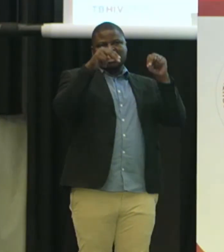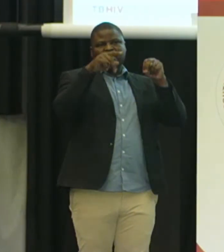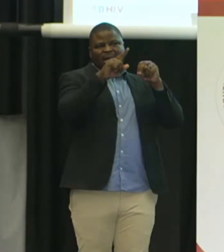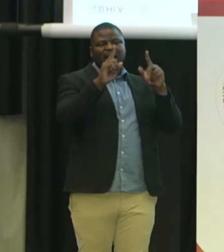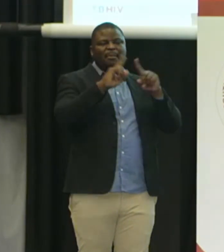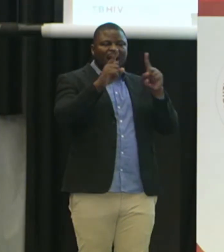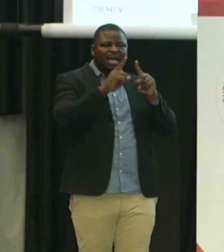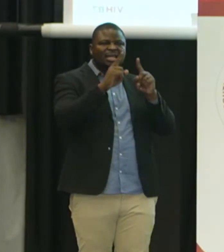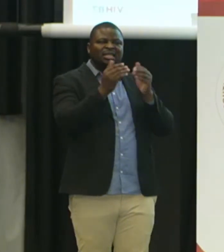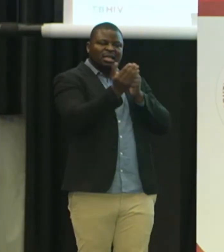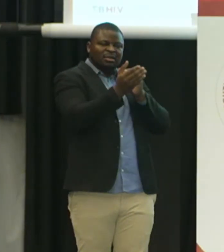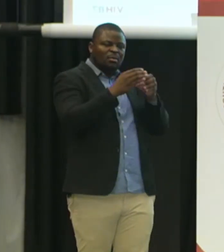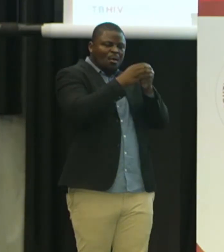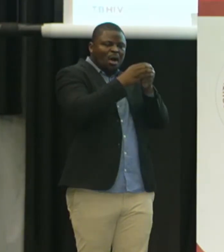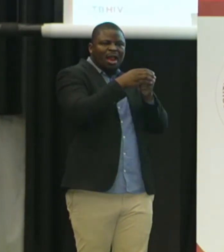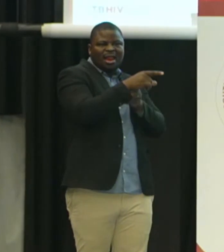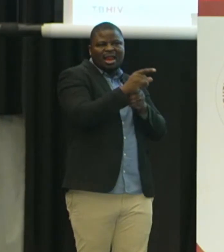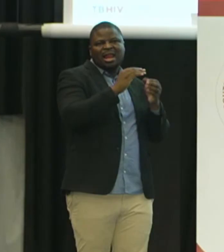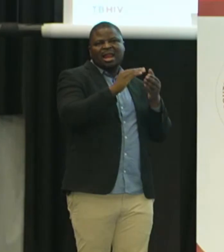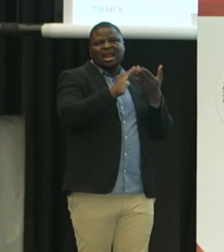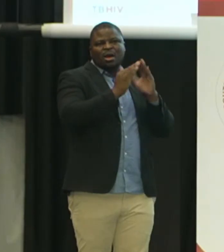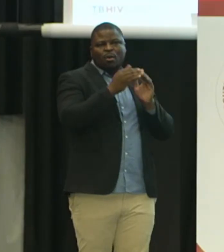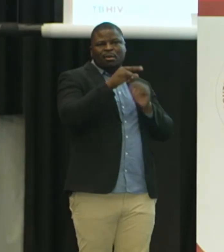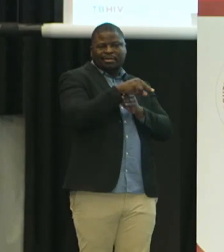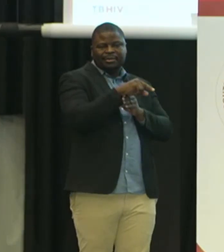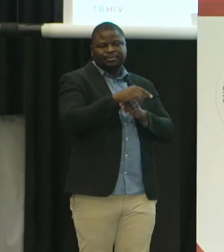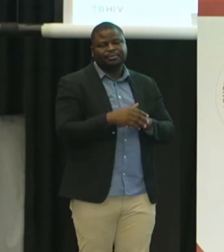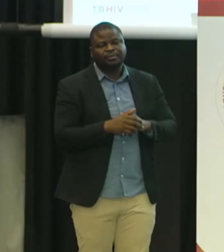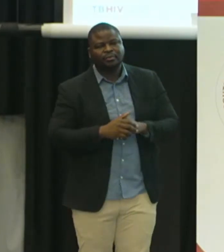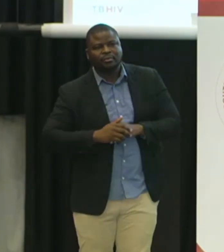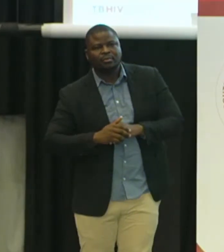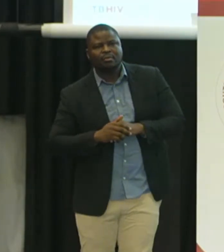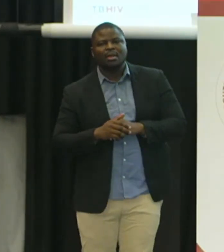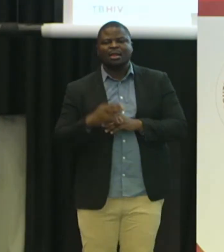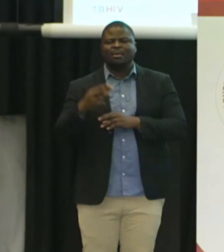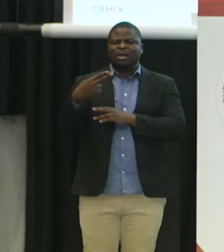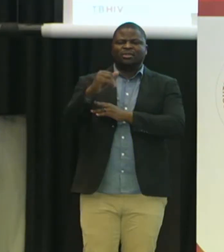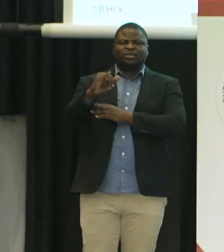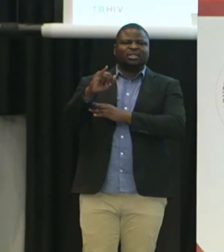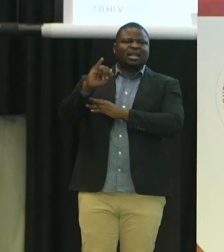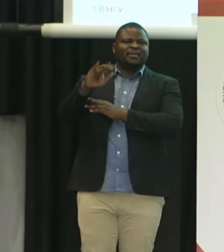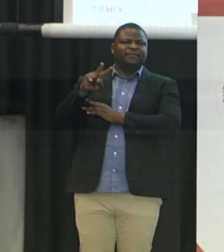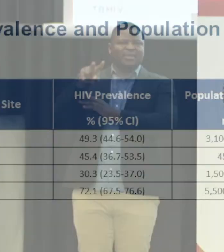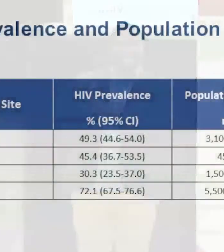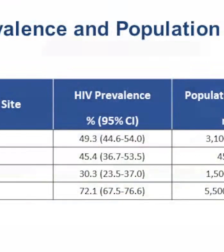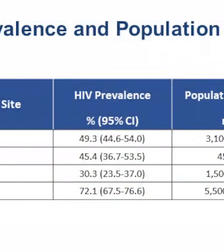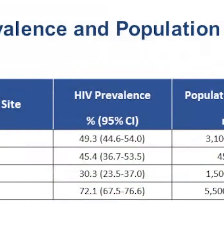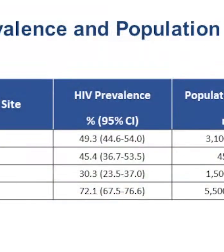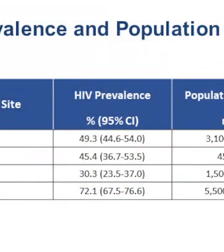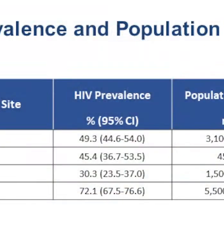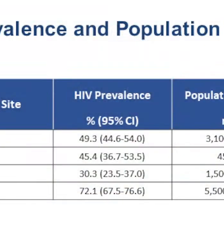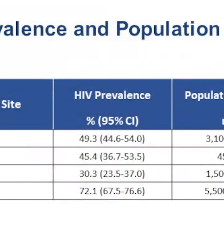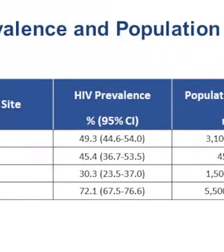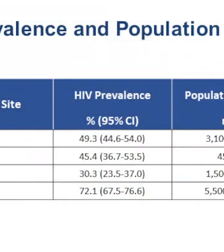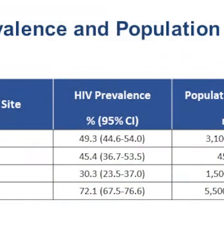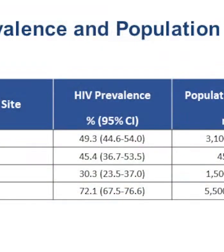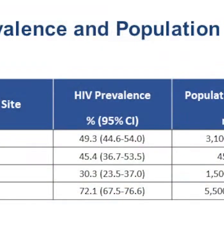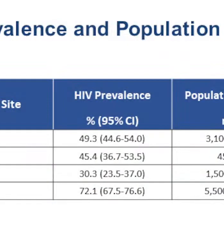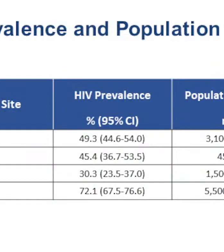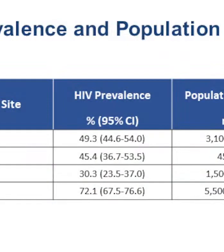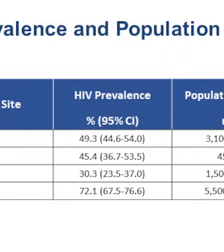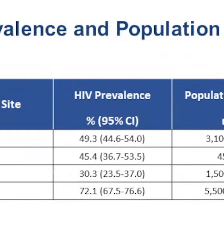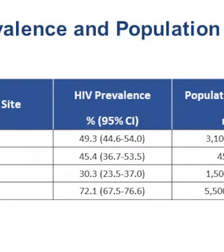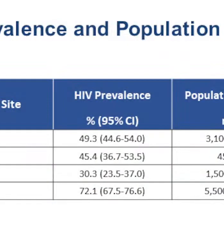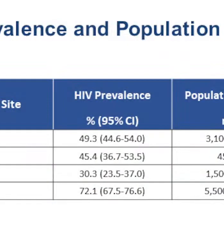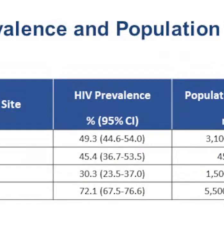smaller. But if one looks at those HIV prevalence statistics, and these are adjusted population estimates, so